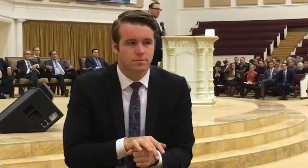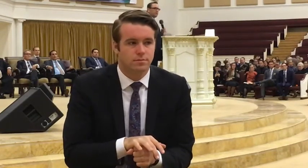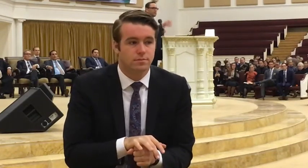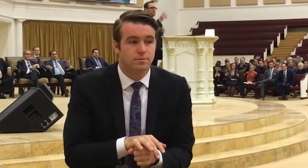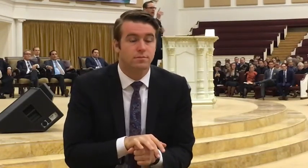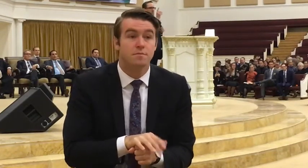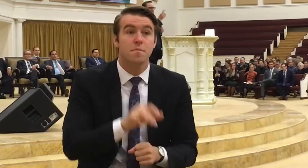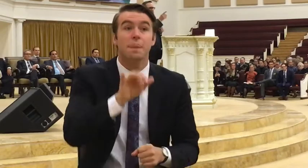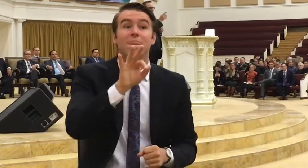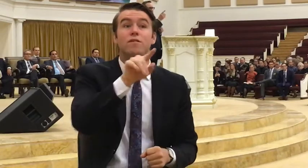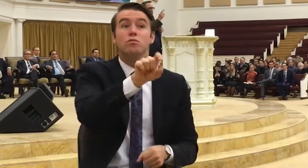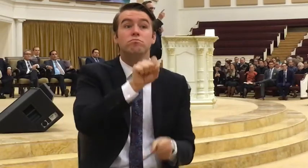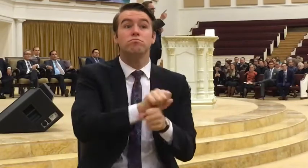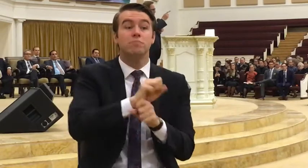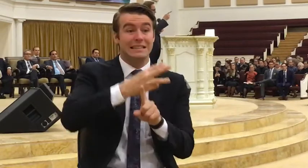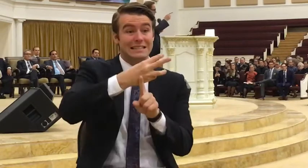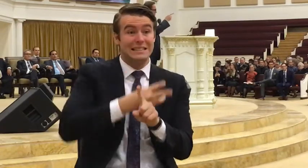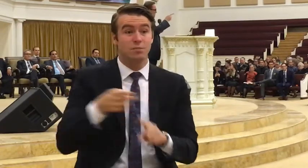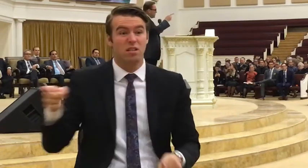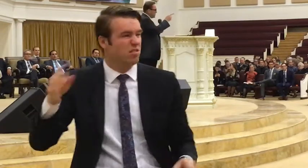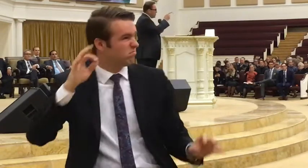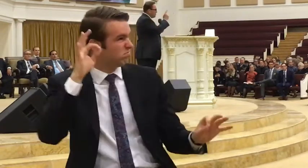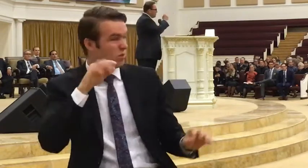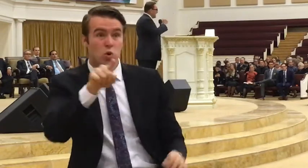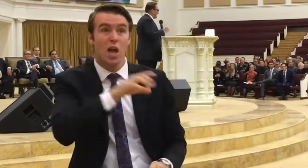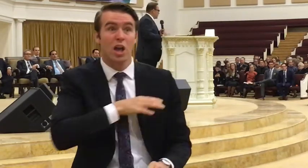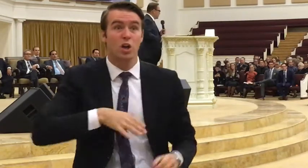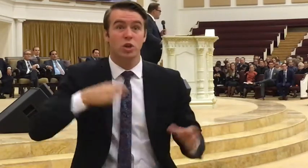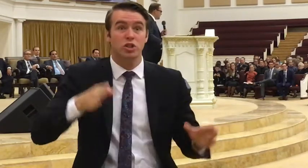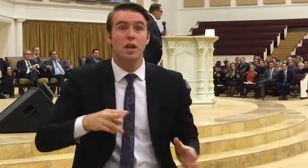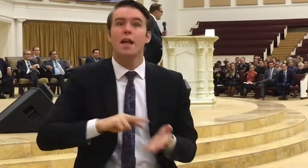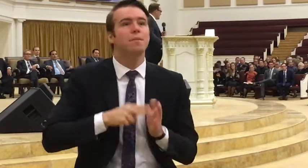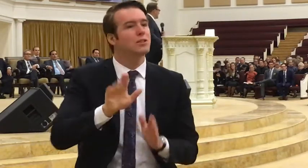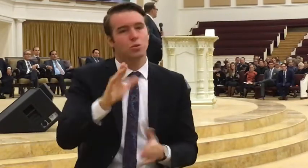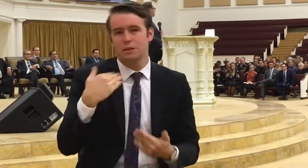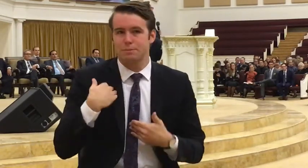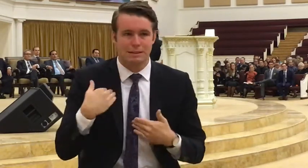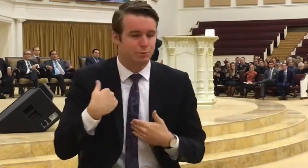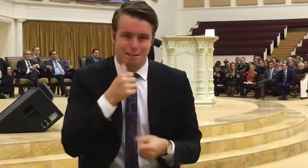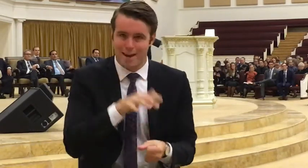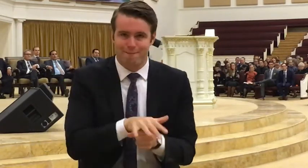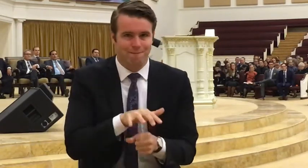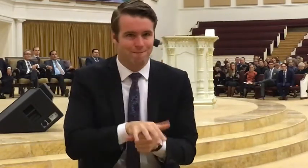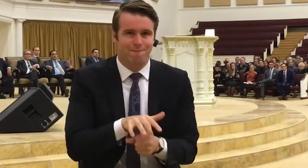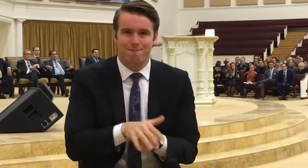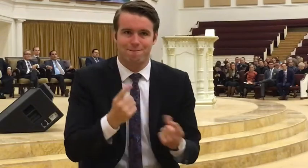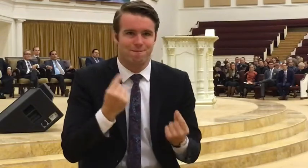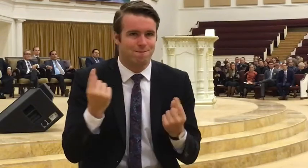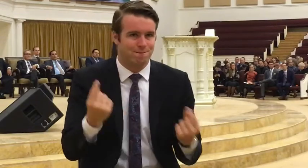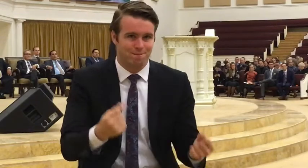If you've been on your job 6 months and they don't know you're a Christian, you're failing in your responsibility. I